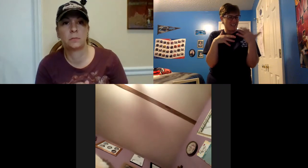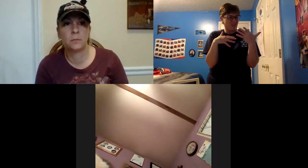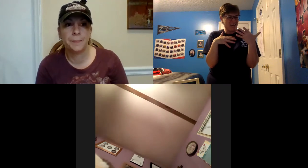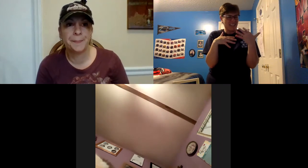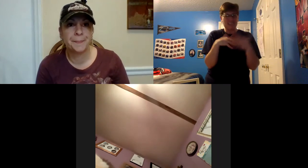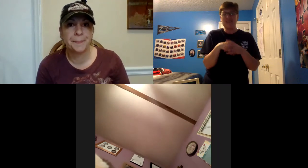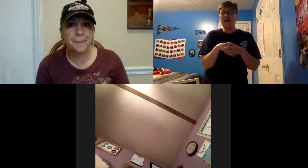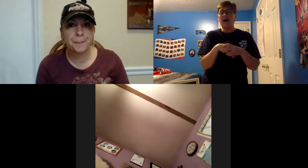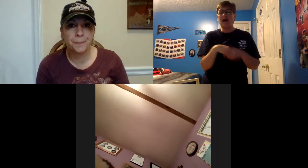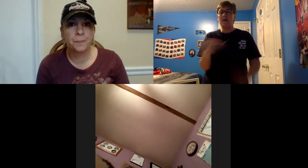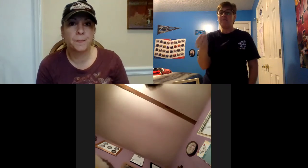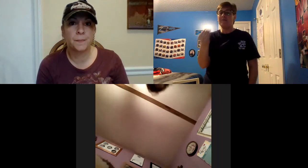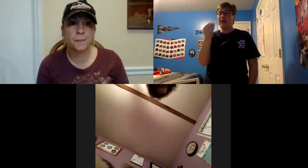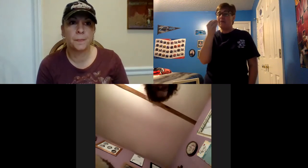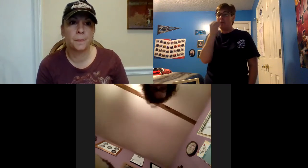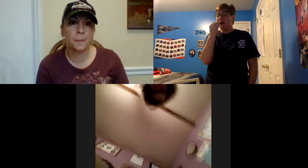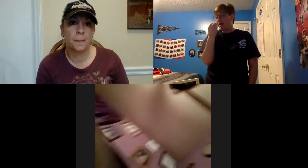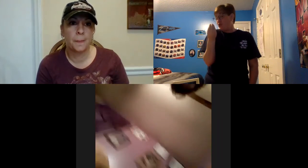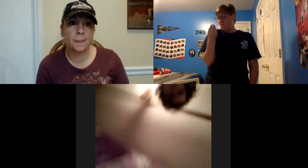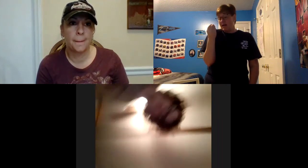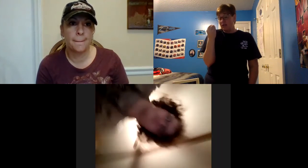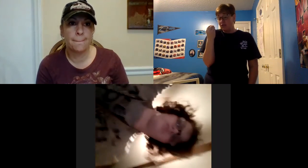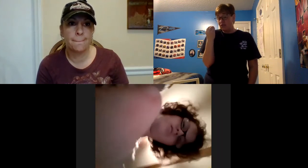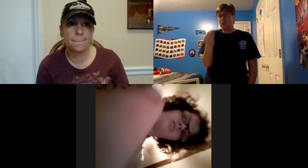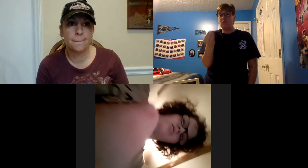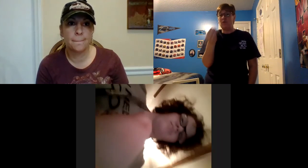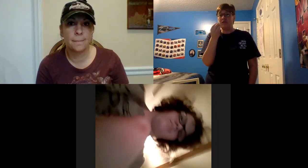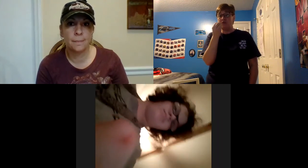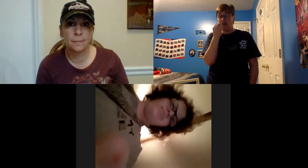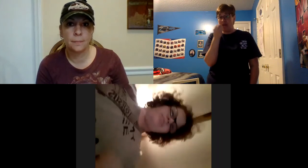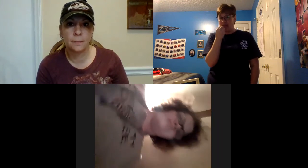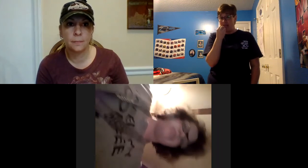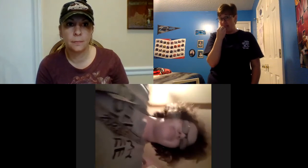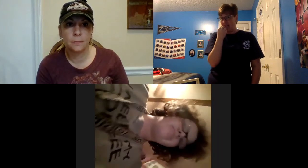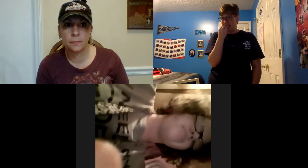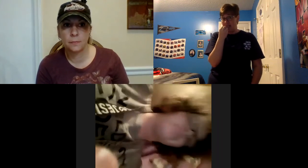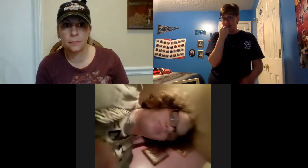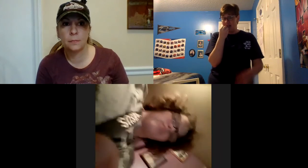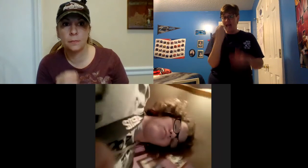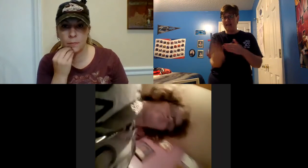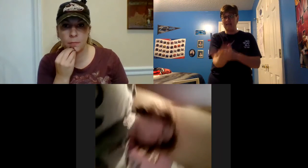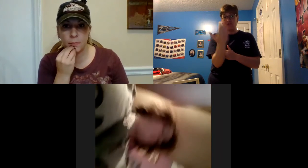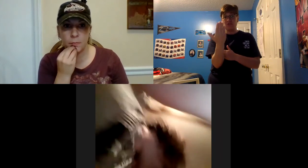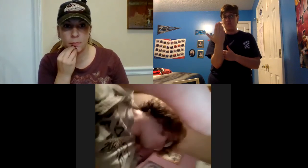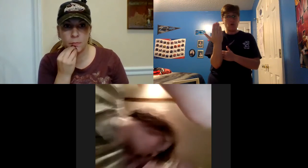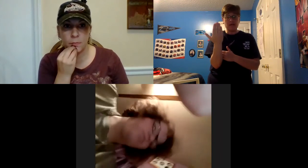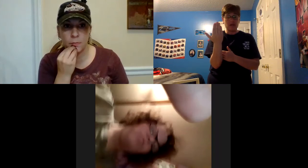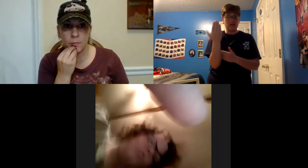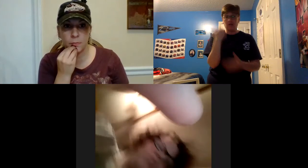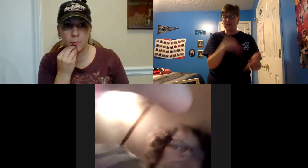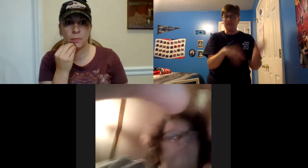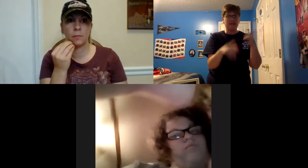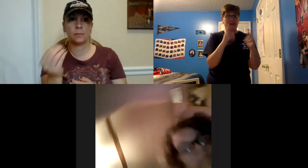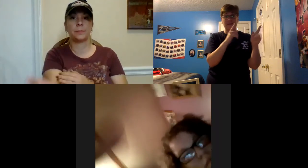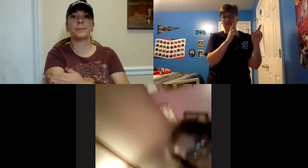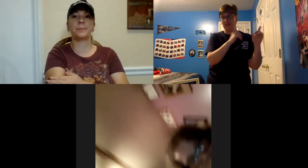kind of strange. But you might just do when you eat and then just do morning right